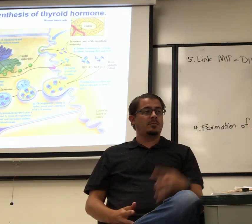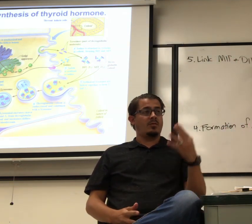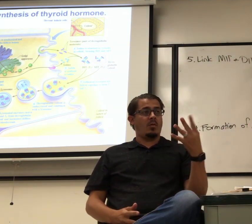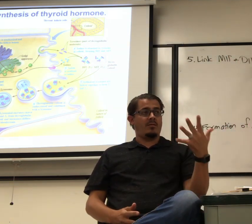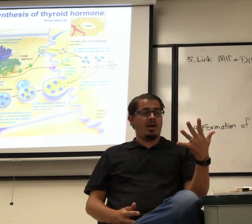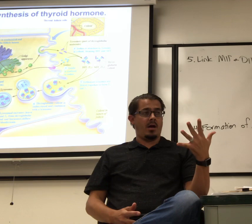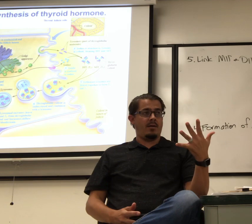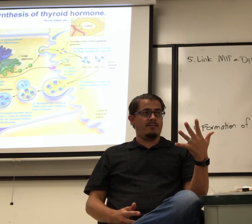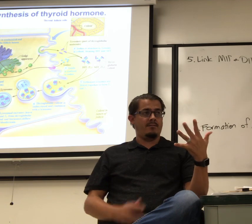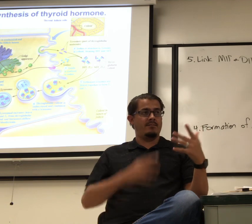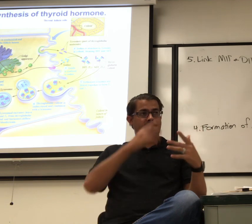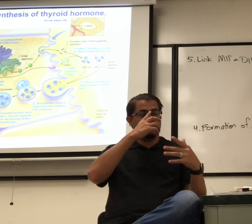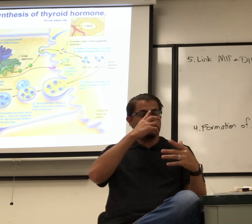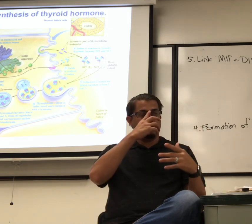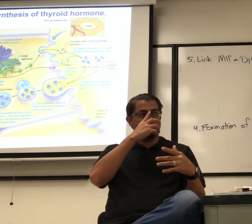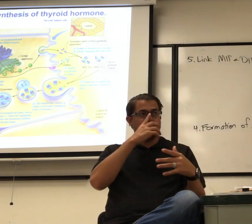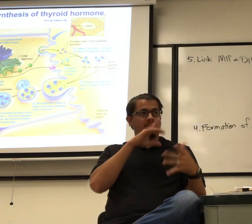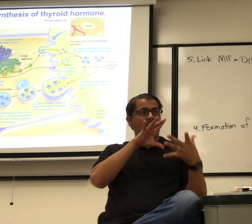link